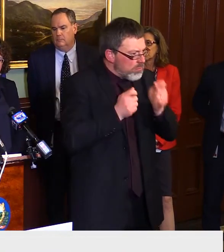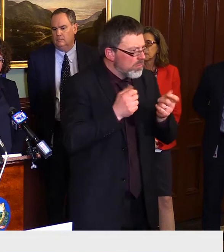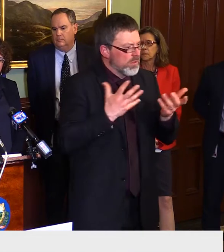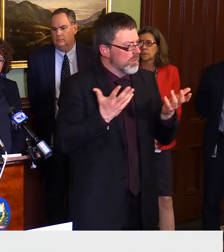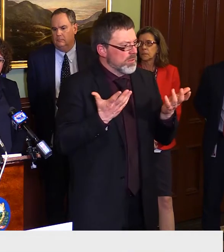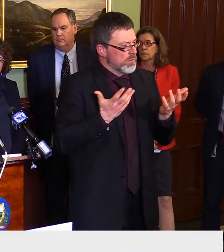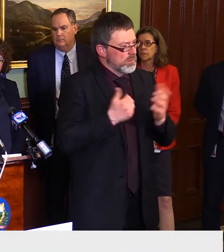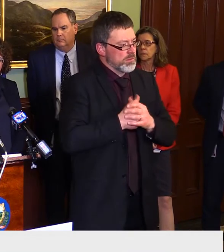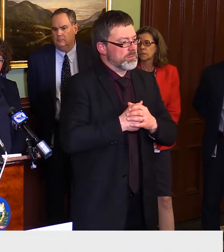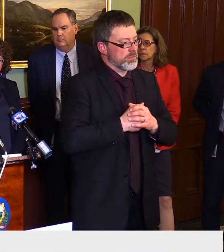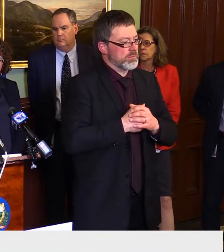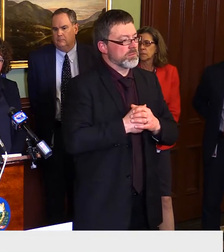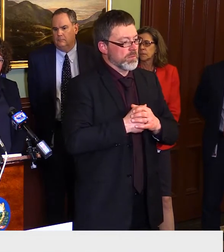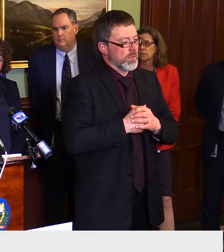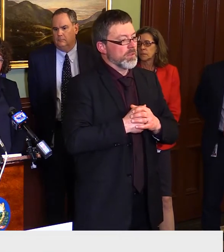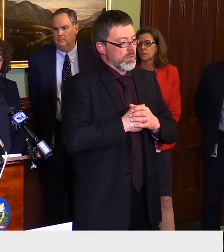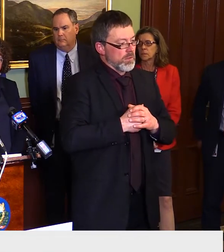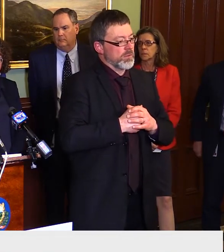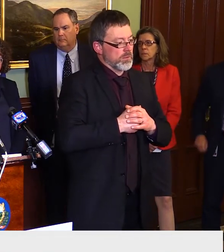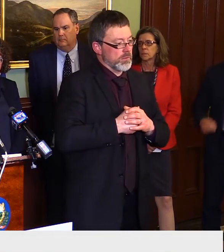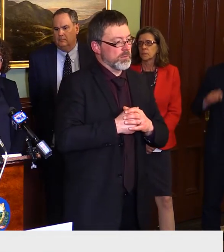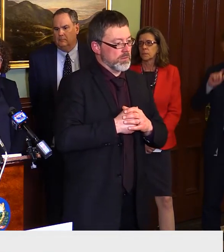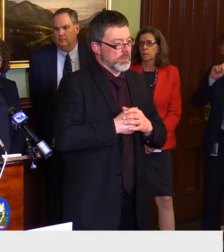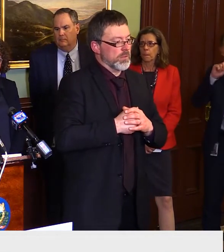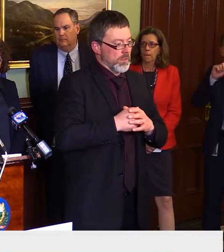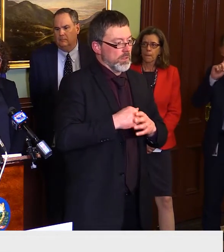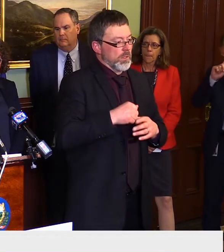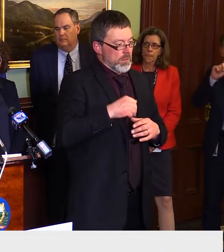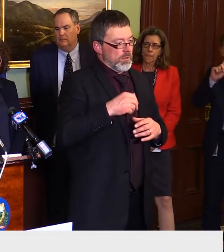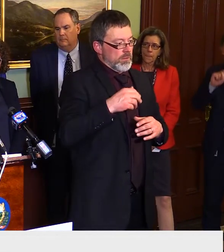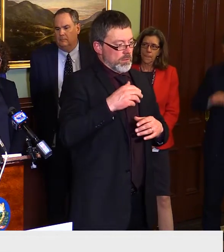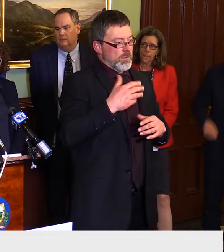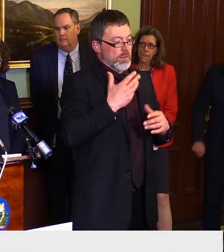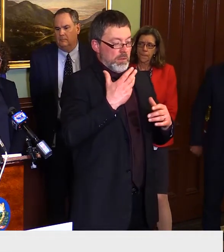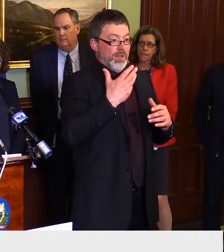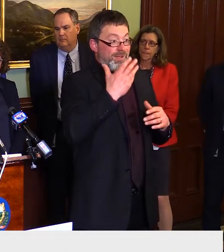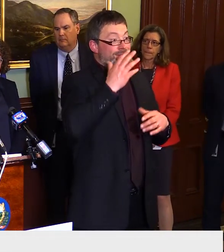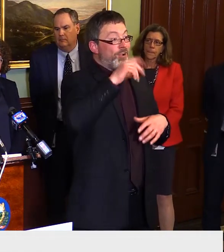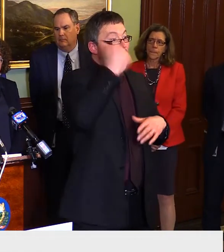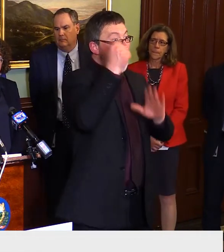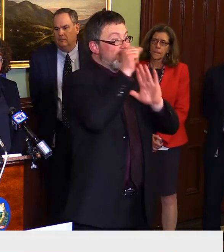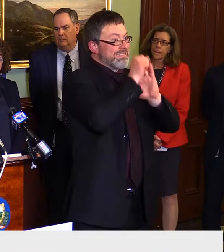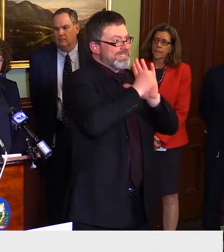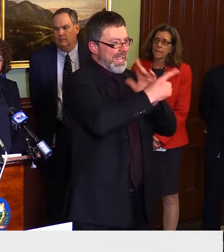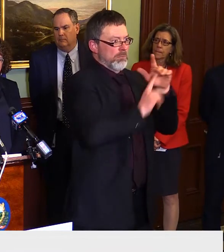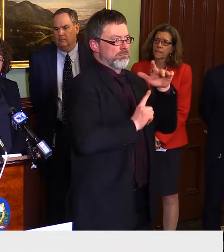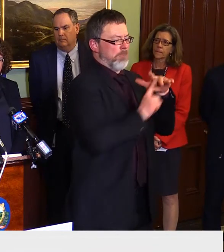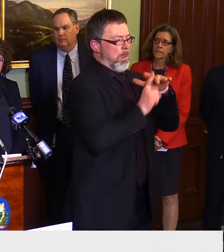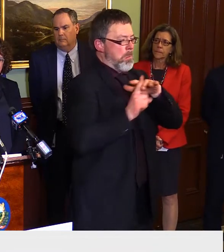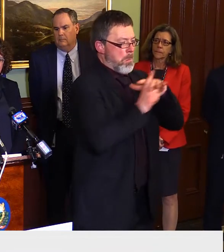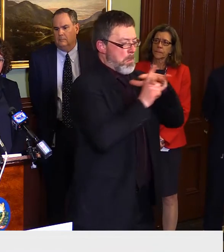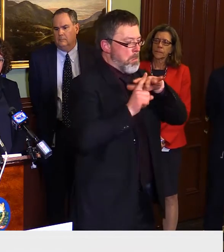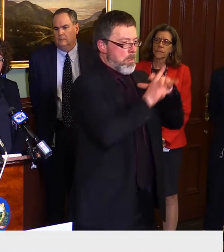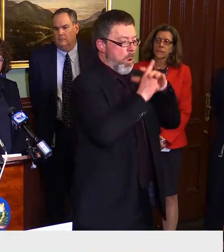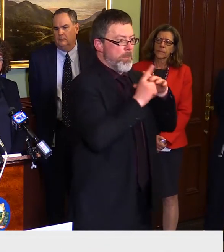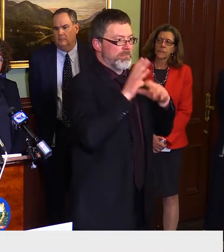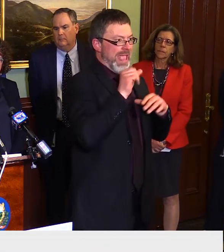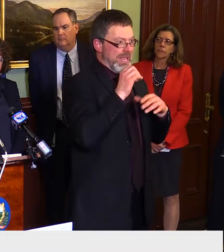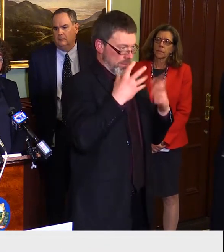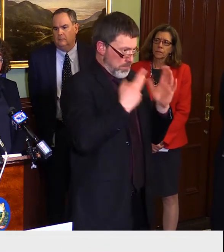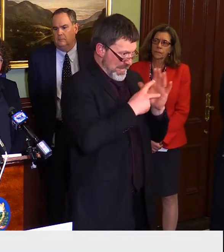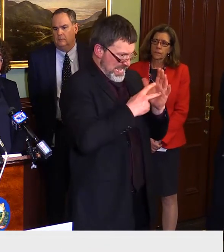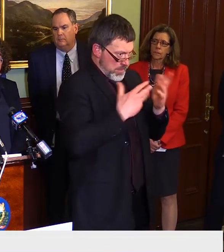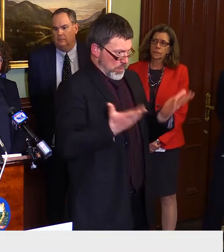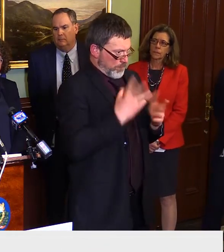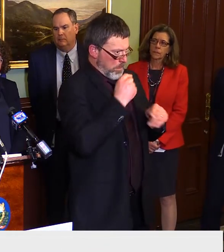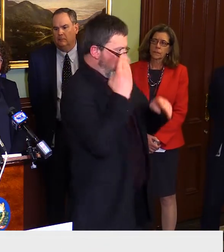and recognize that there may be some coming in from other states. It's not just from other countries or where people have been before